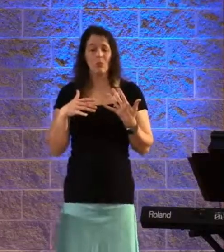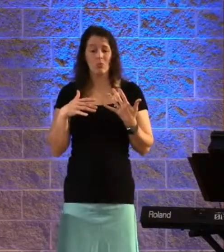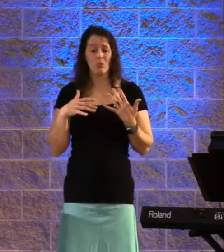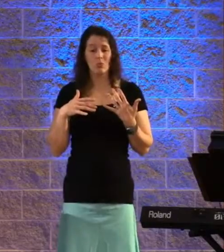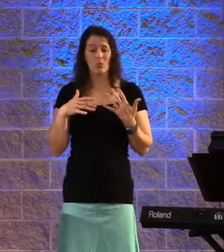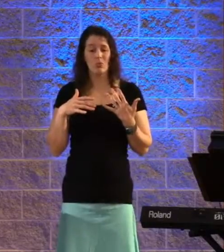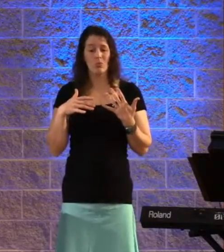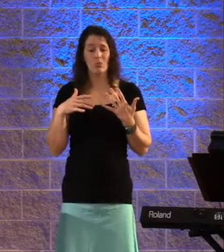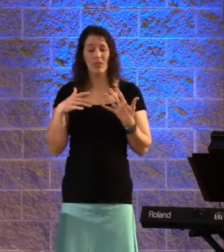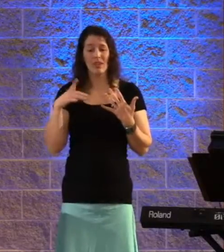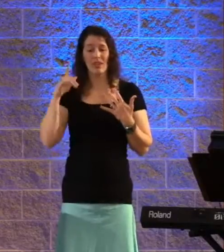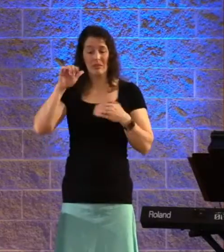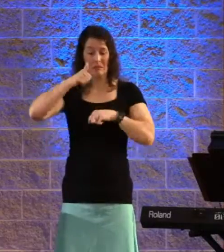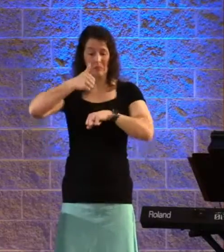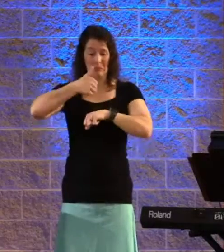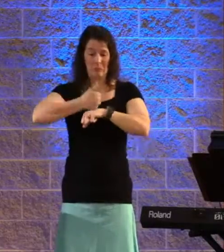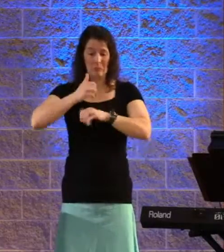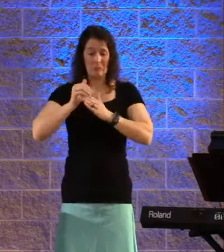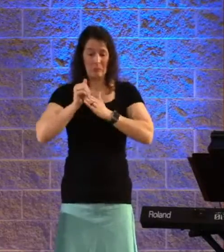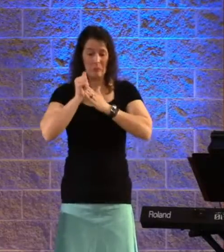And you put me in leadership.